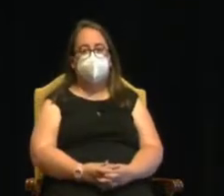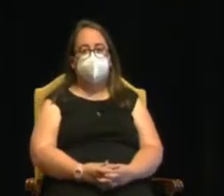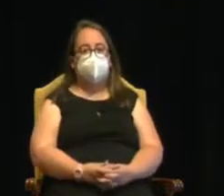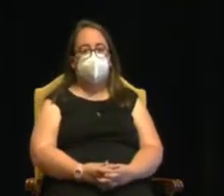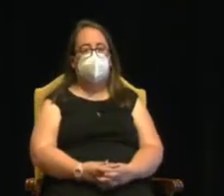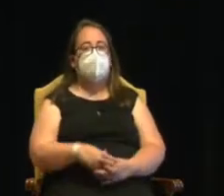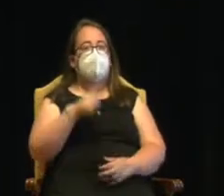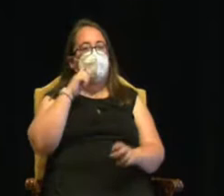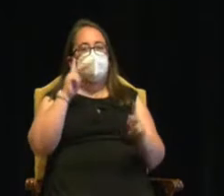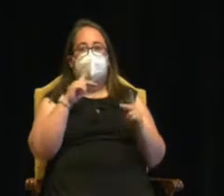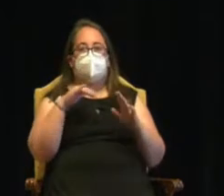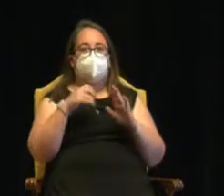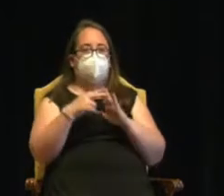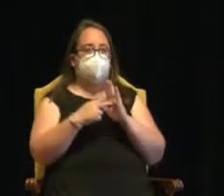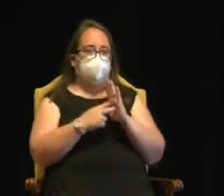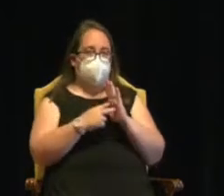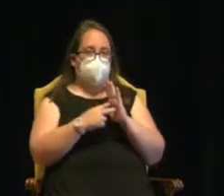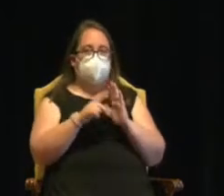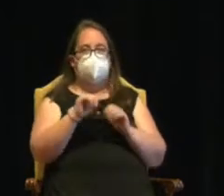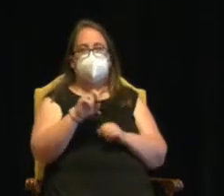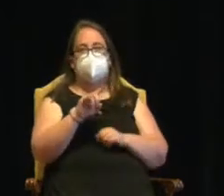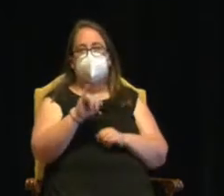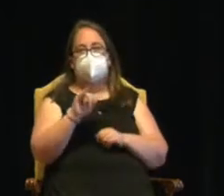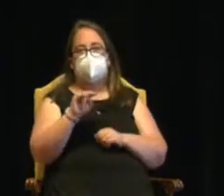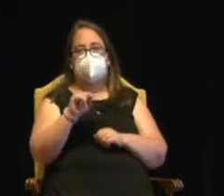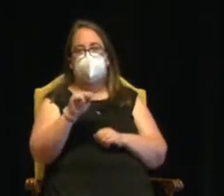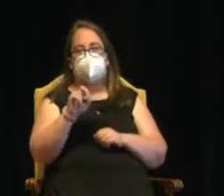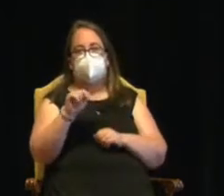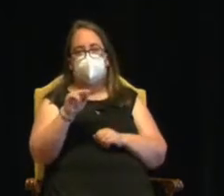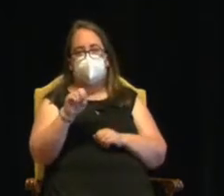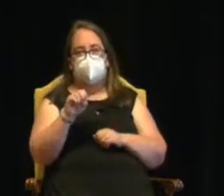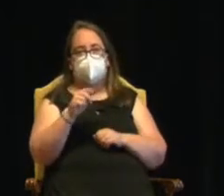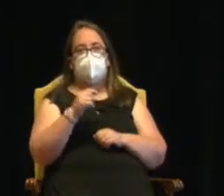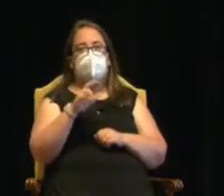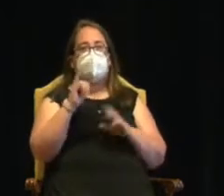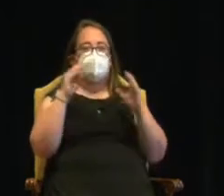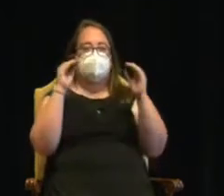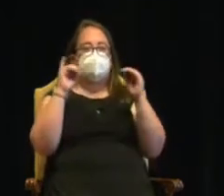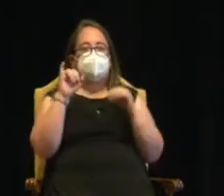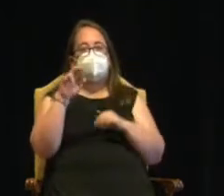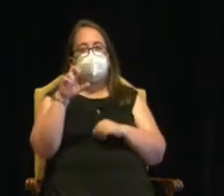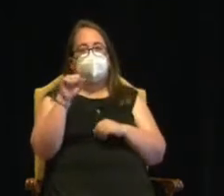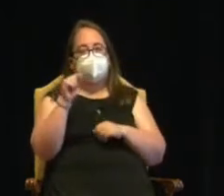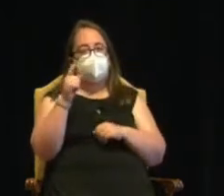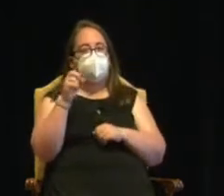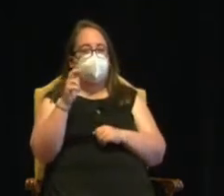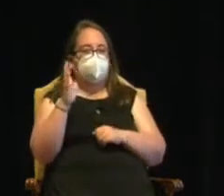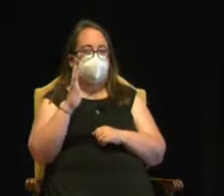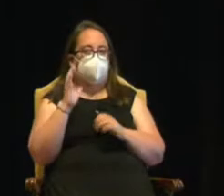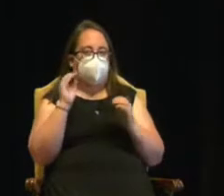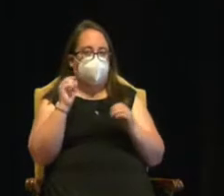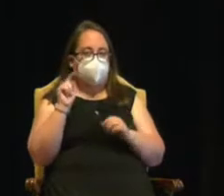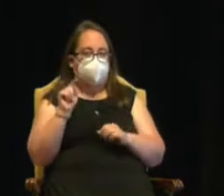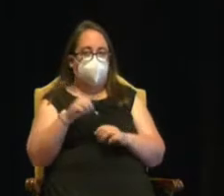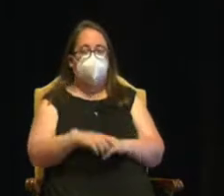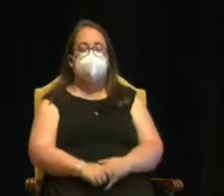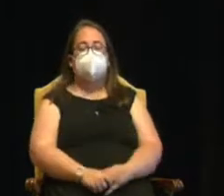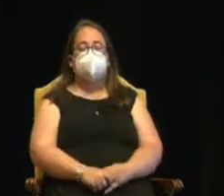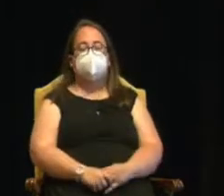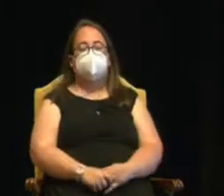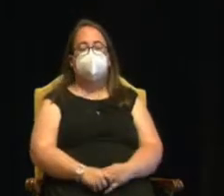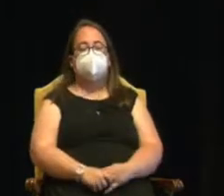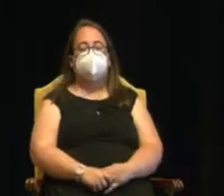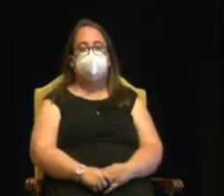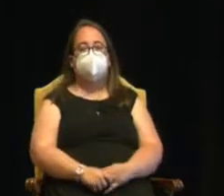for people who haven't read Lady in the Lake, there's a syllabus that Jerry teaches at Goucher, where I did teach. And